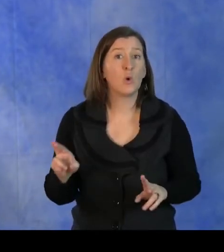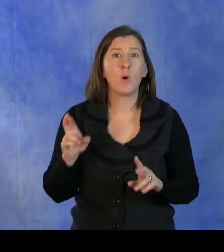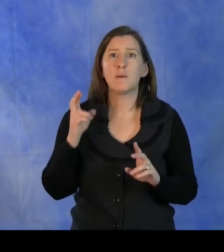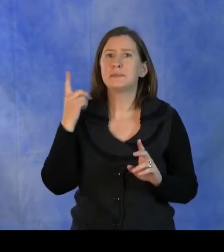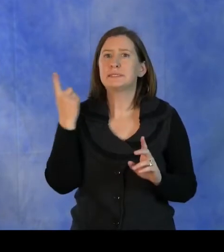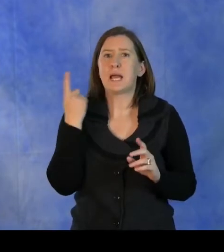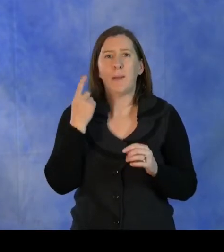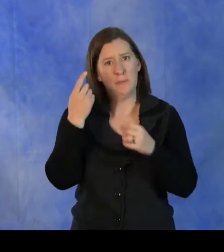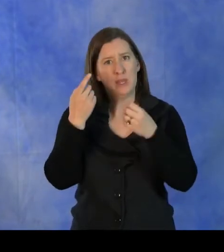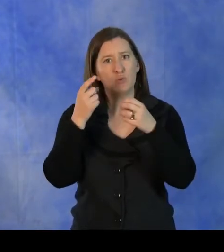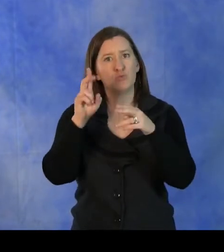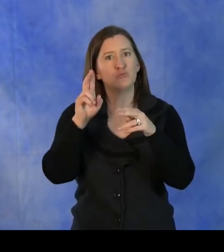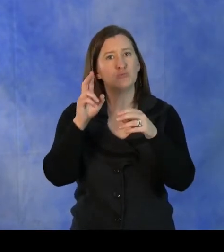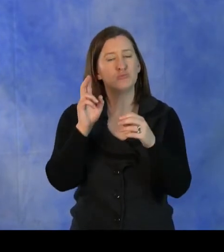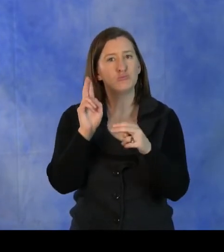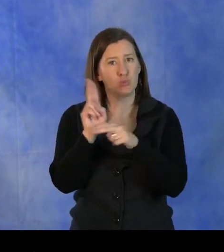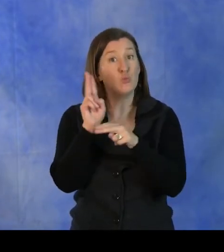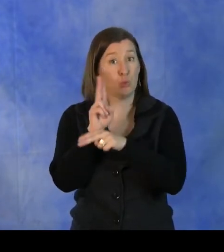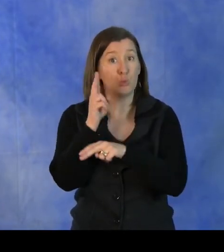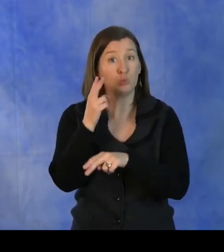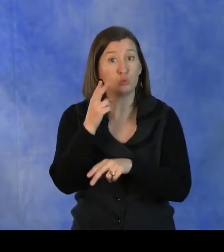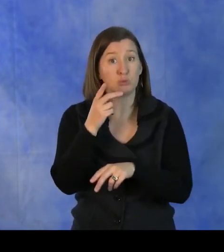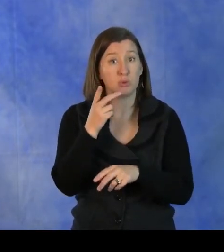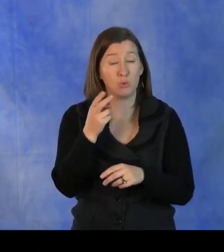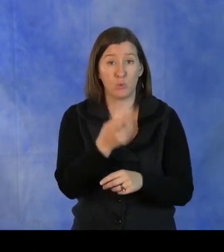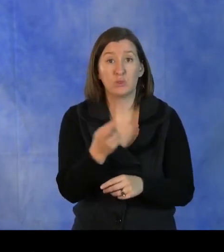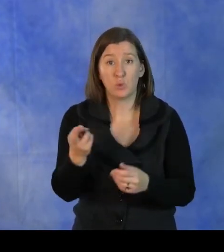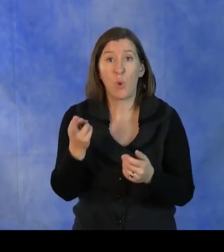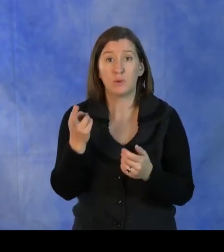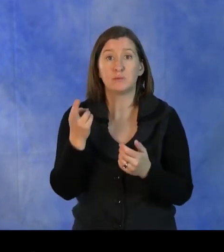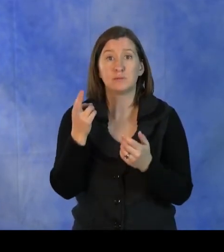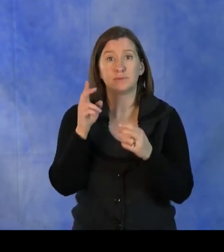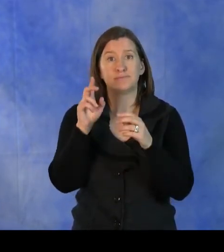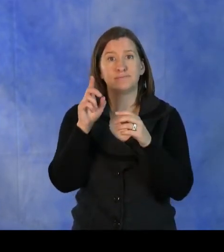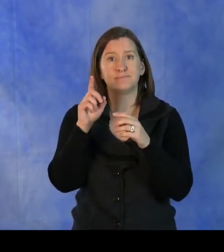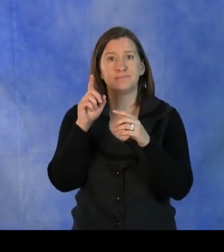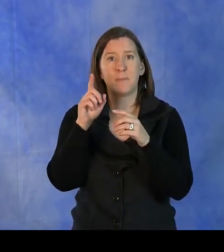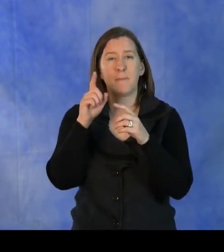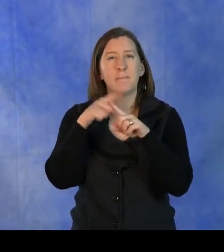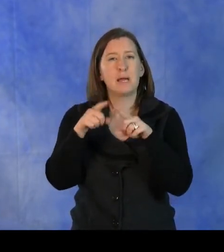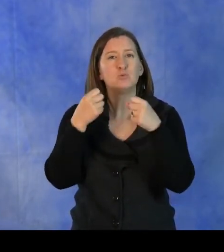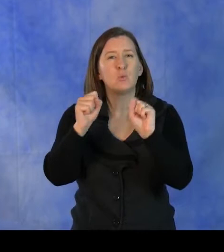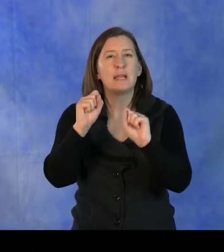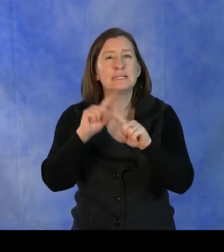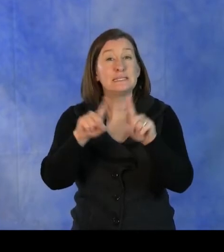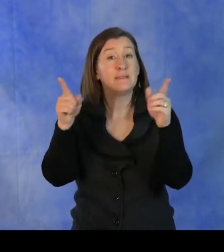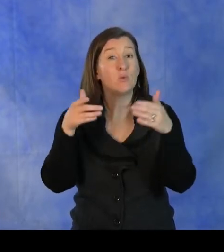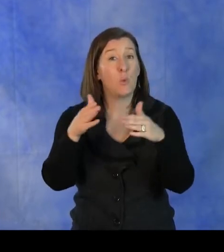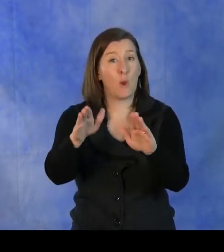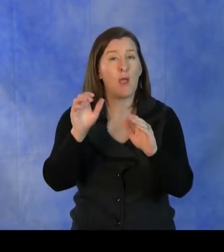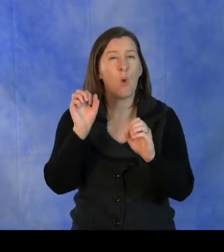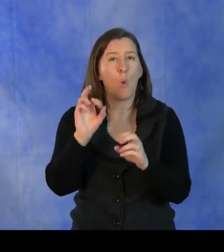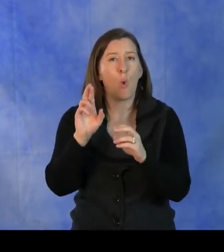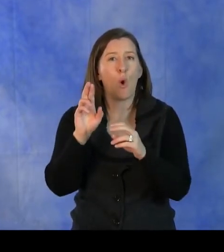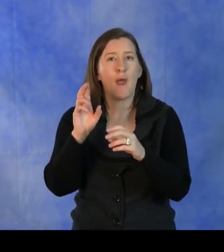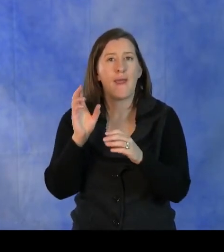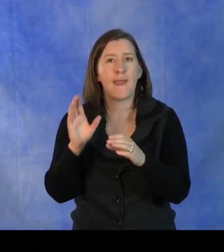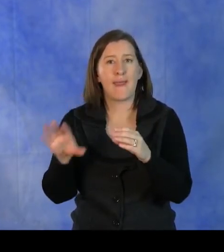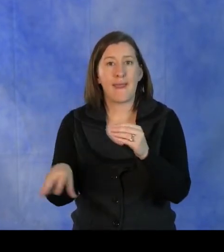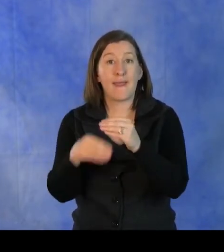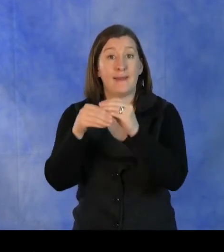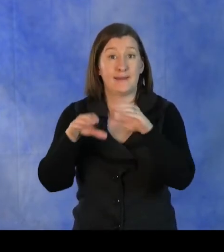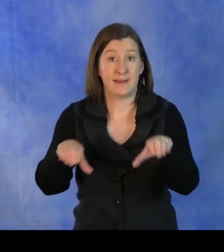swings in your classroom, or you can use those resources, but try